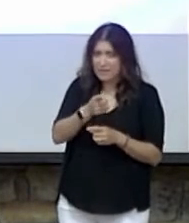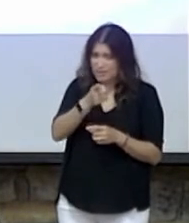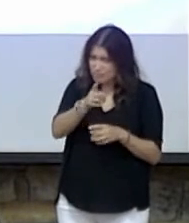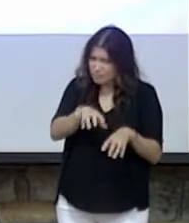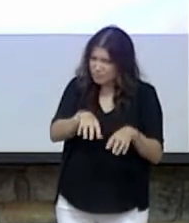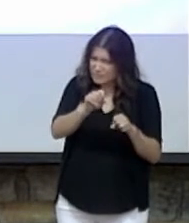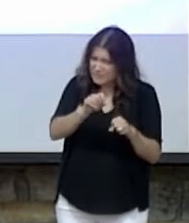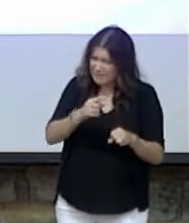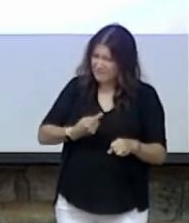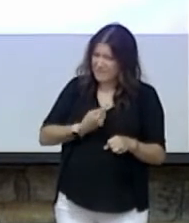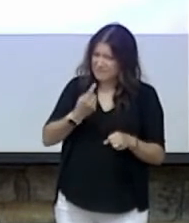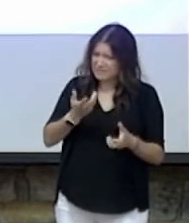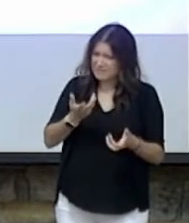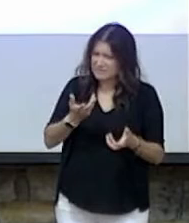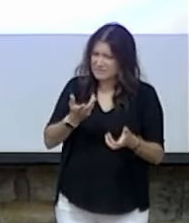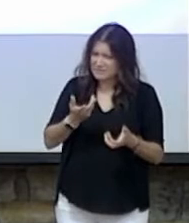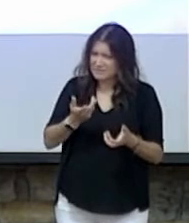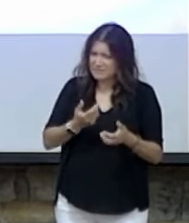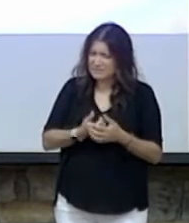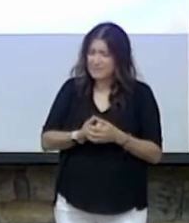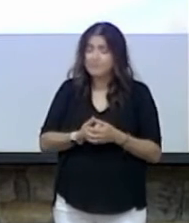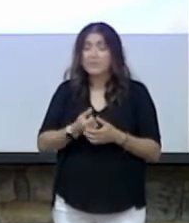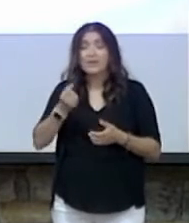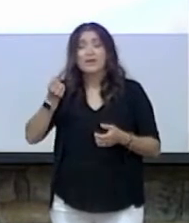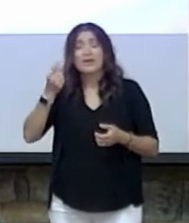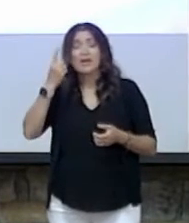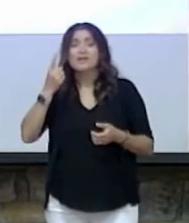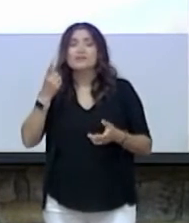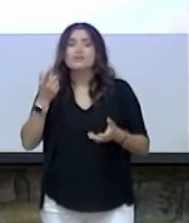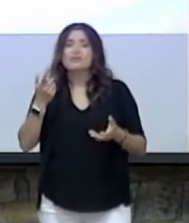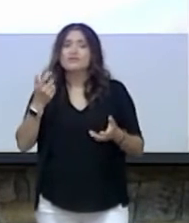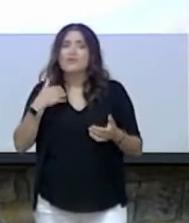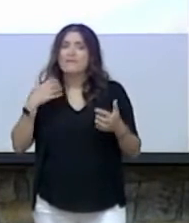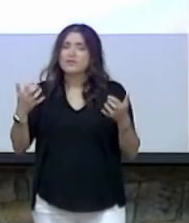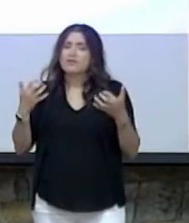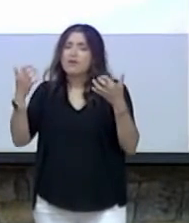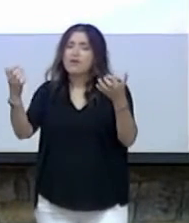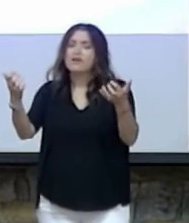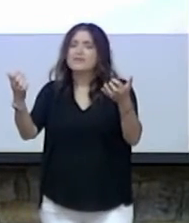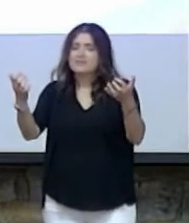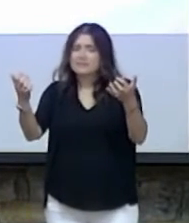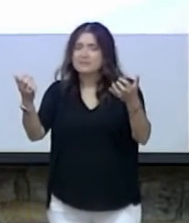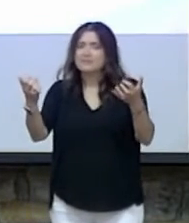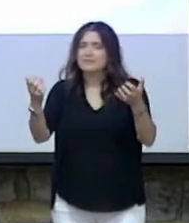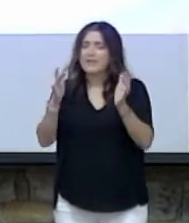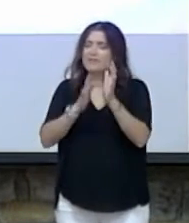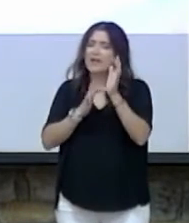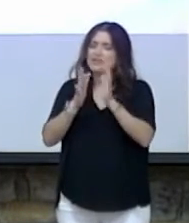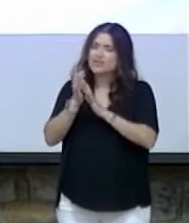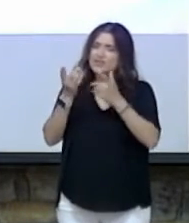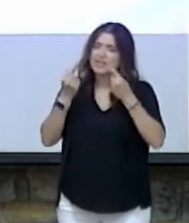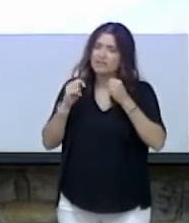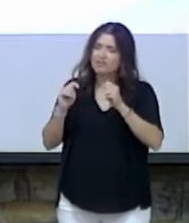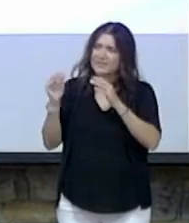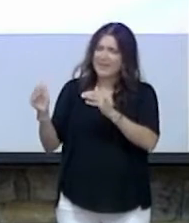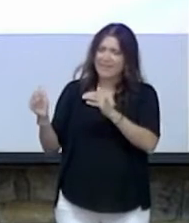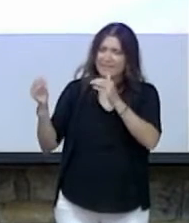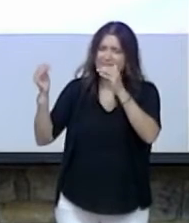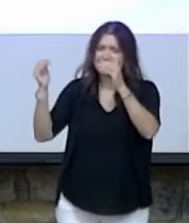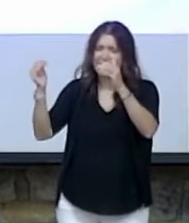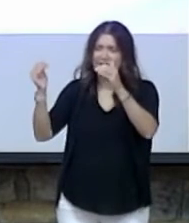take offense at this? You see, you're left with an audience that Jesus has tried to elevate and